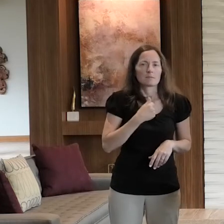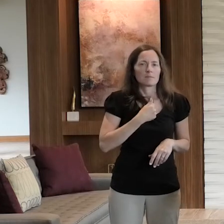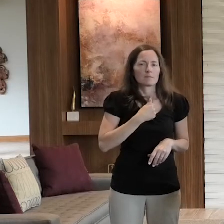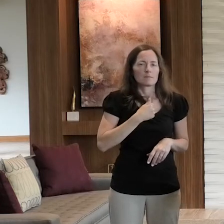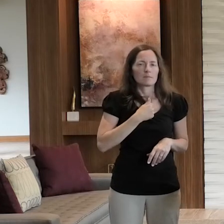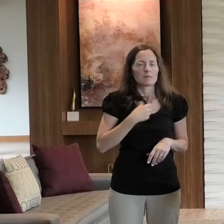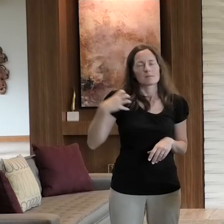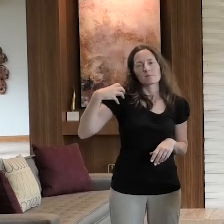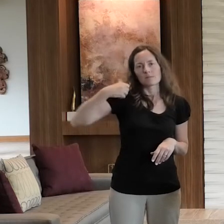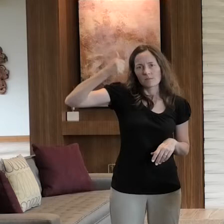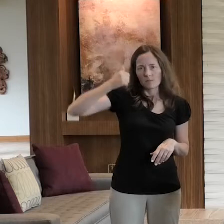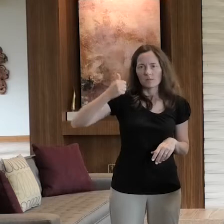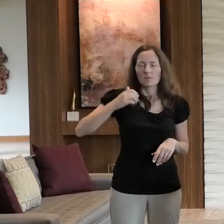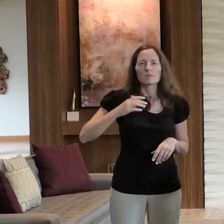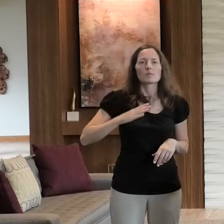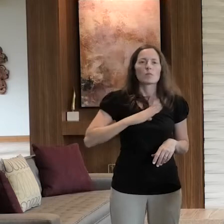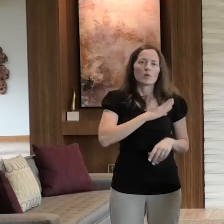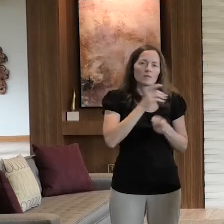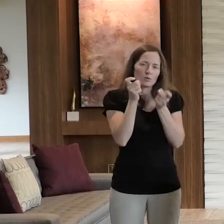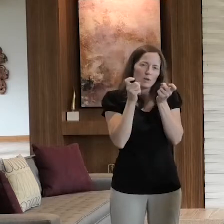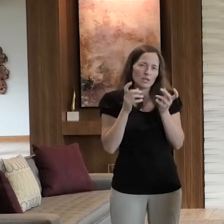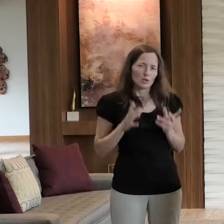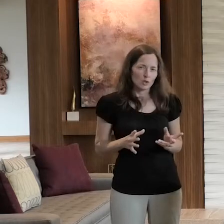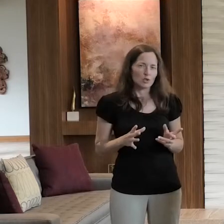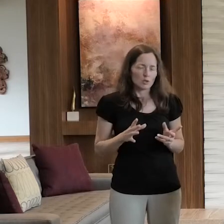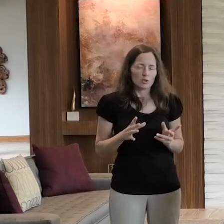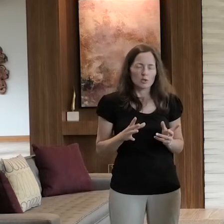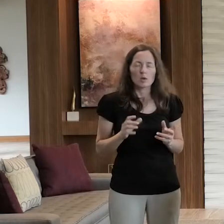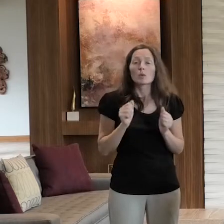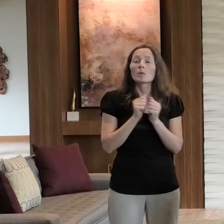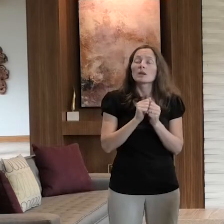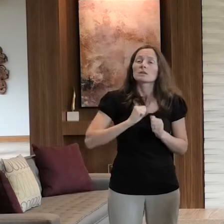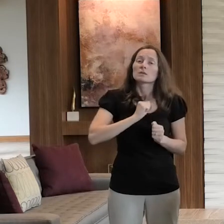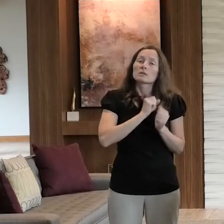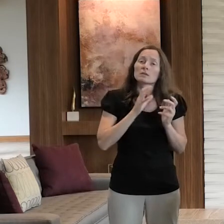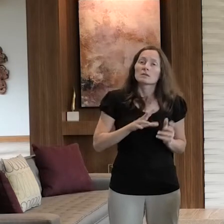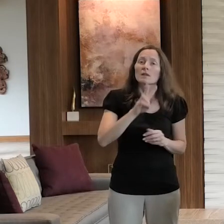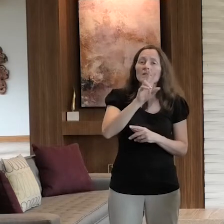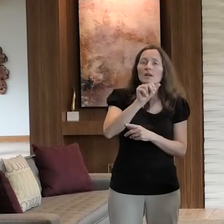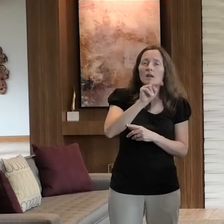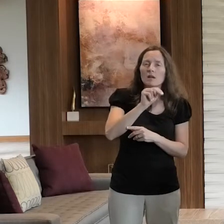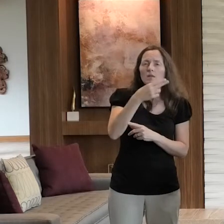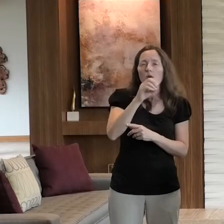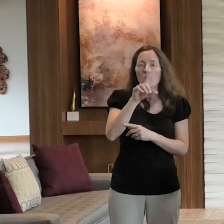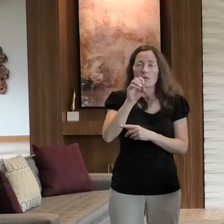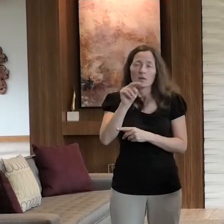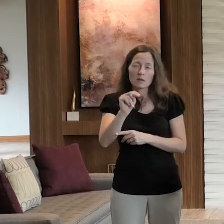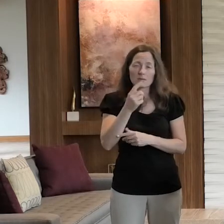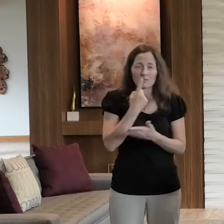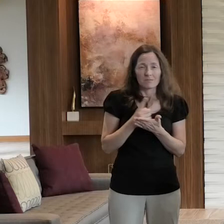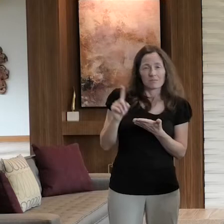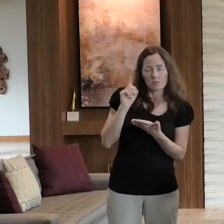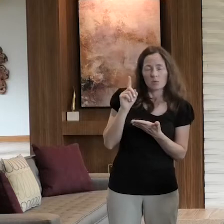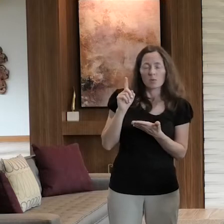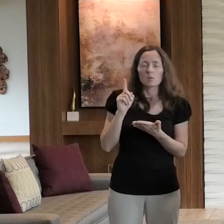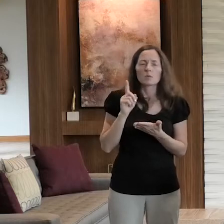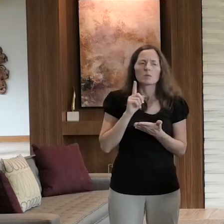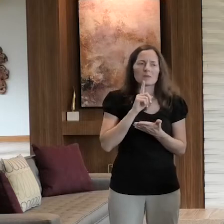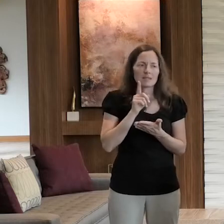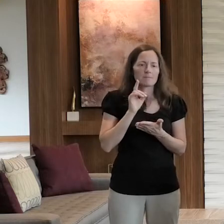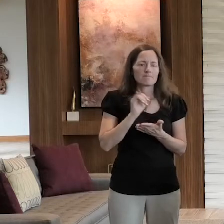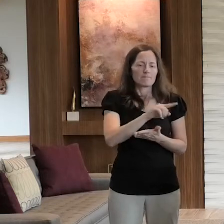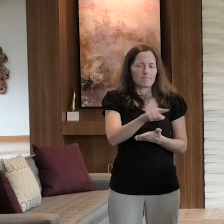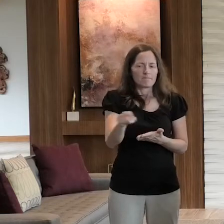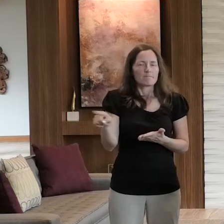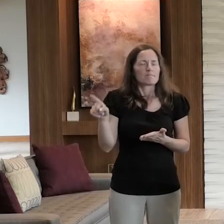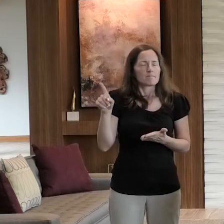Community Action Council of Howard County, with Senator Van Hollen last week. And it really brought to mind the importance of recognizing